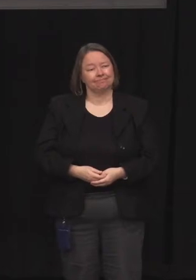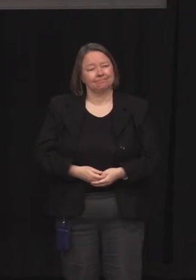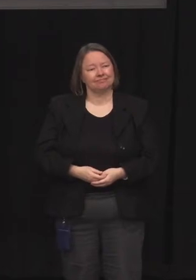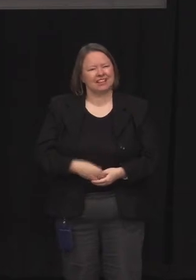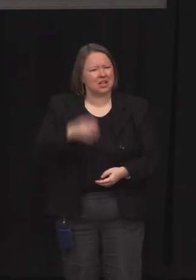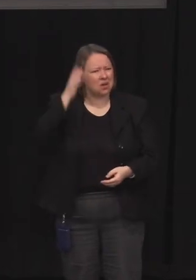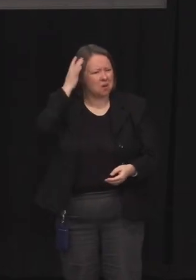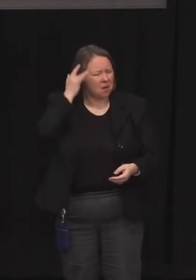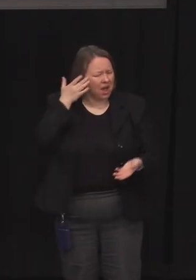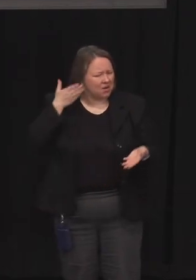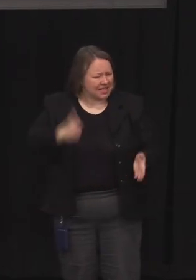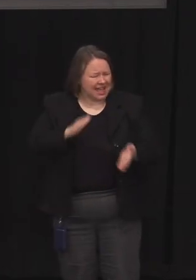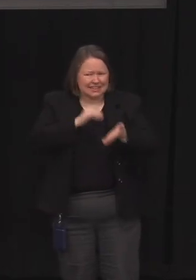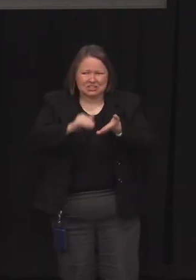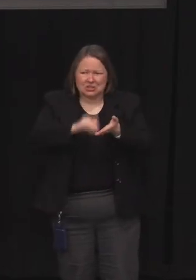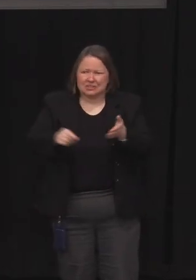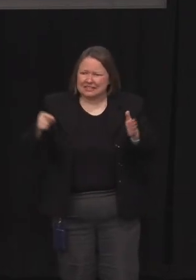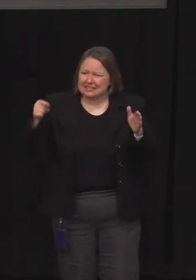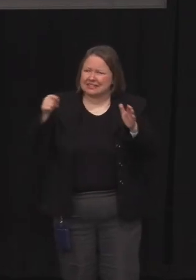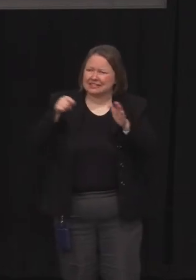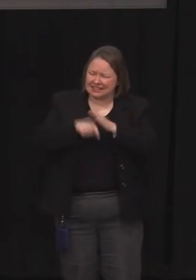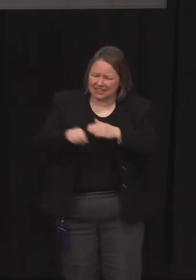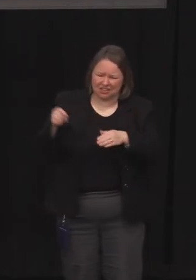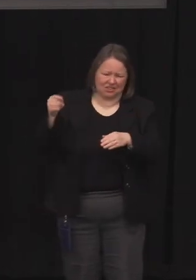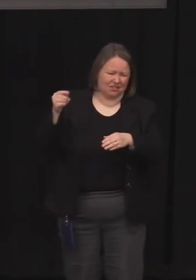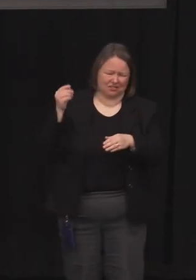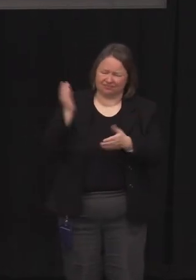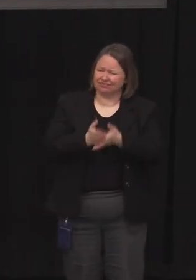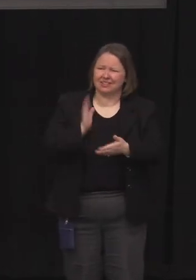Why do we let excuses kill our dreams?